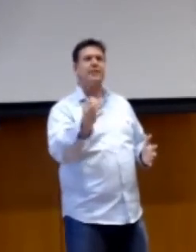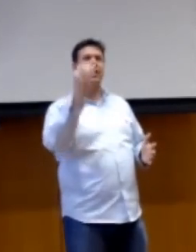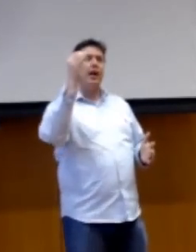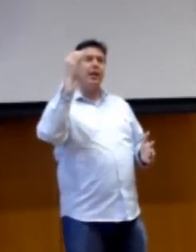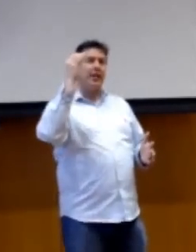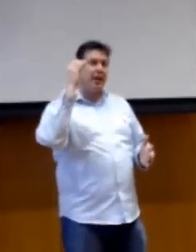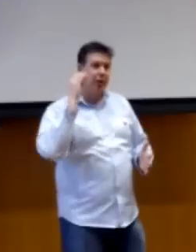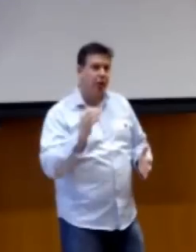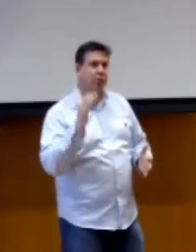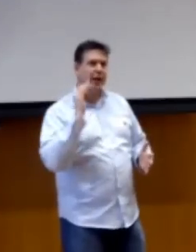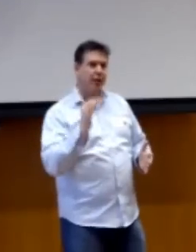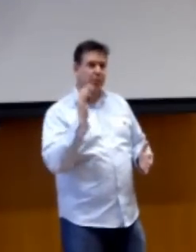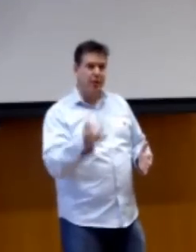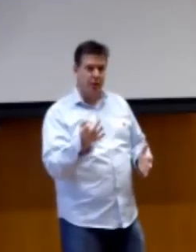ASL that can be heard by hearing people.